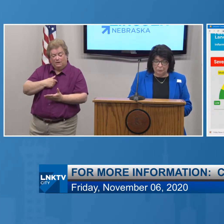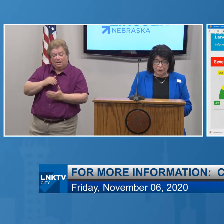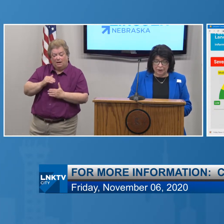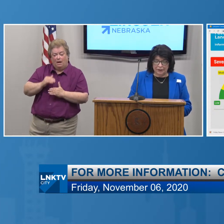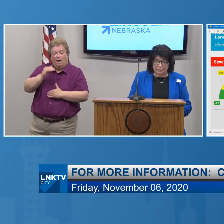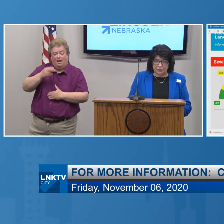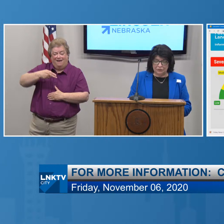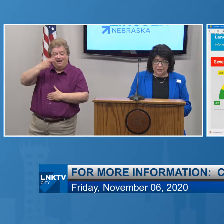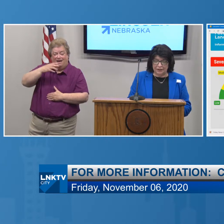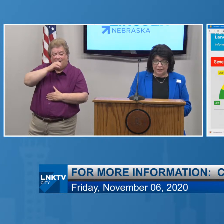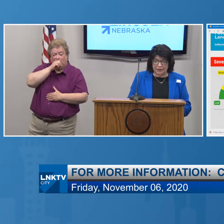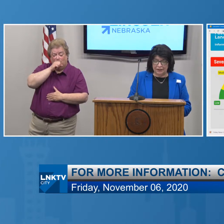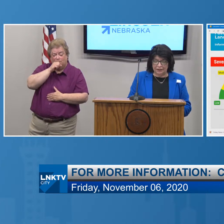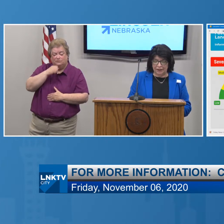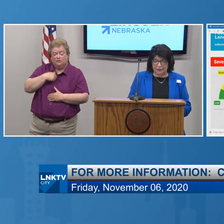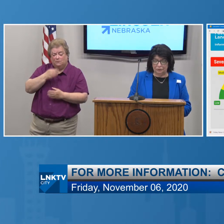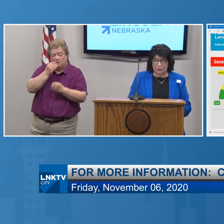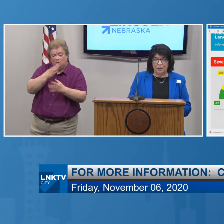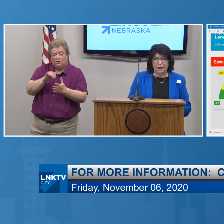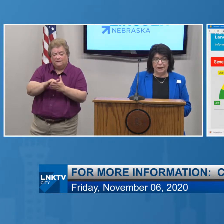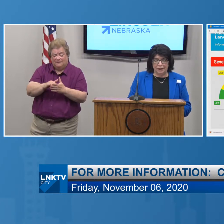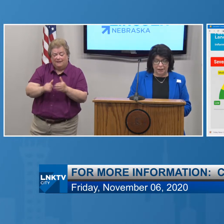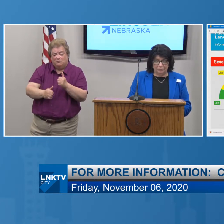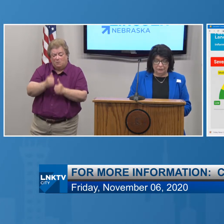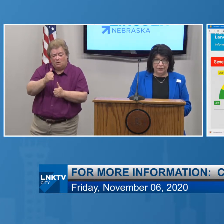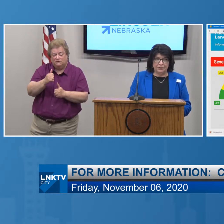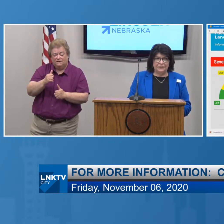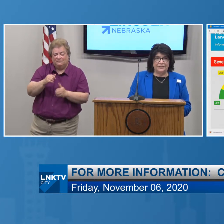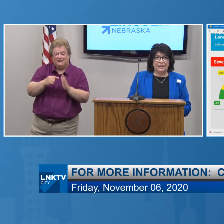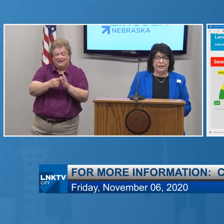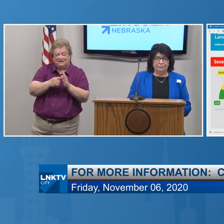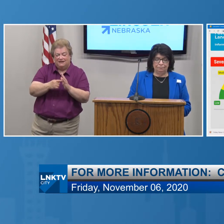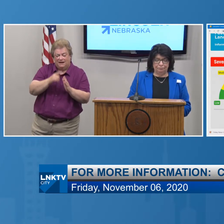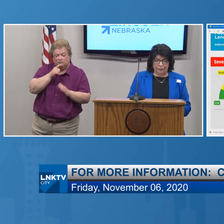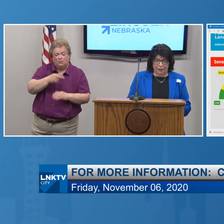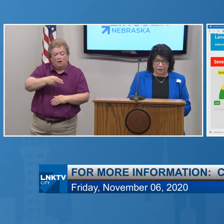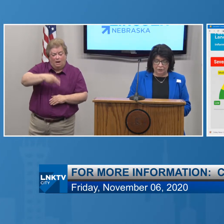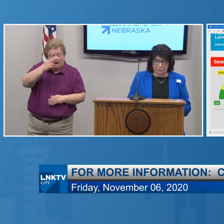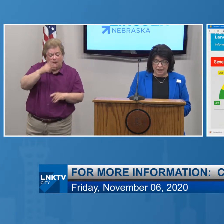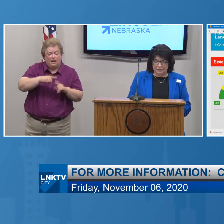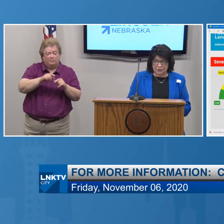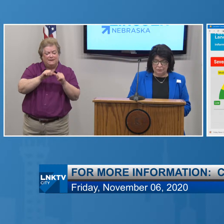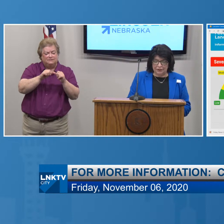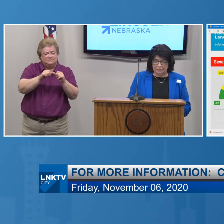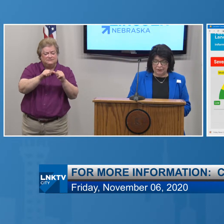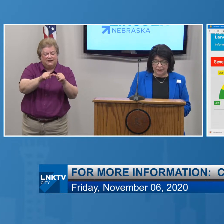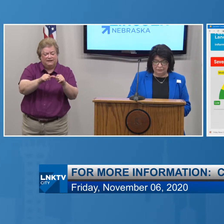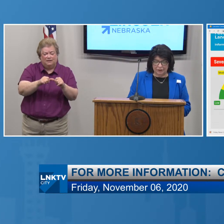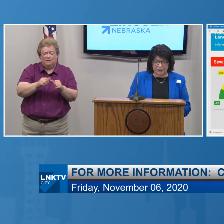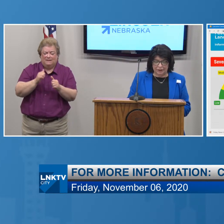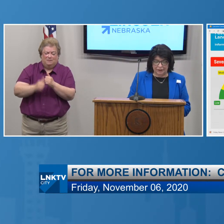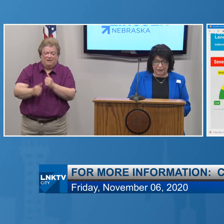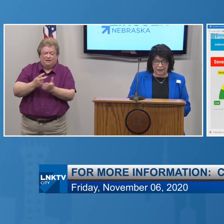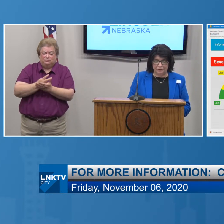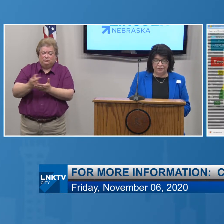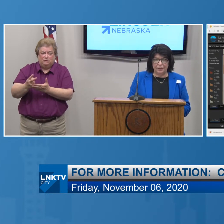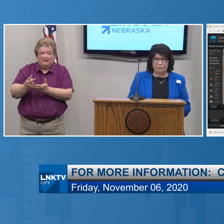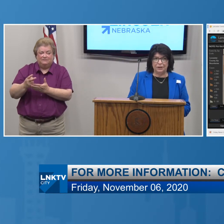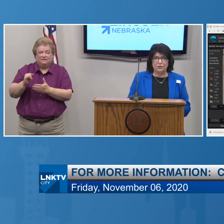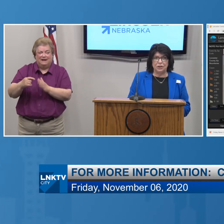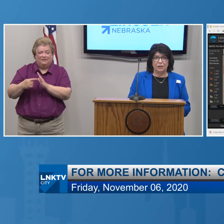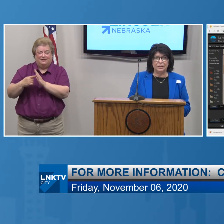we reported that most of the key indicators were high, but fairly steady. Over the past 2 weeks, many of our key